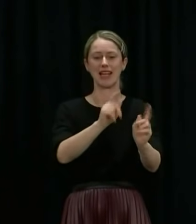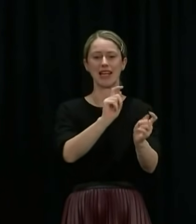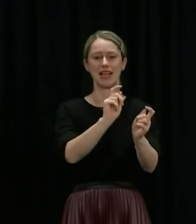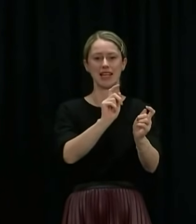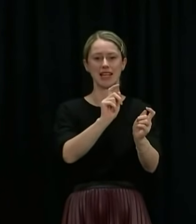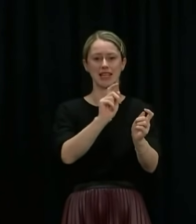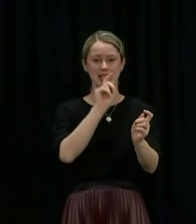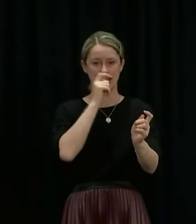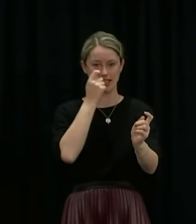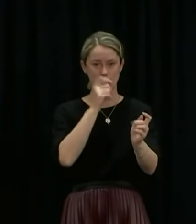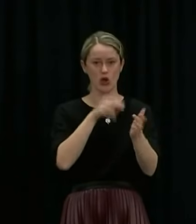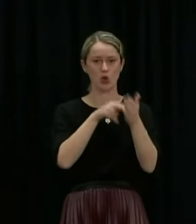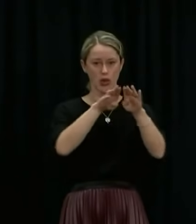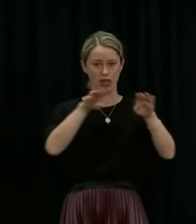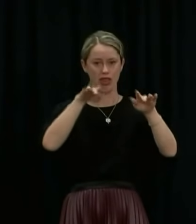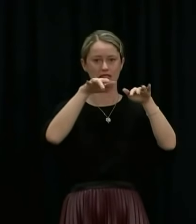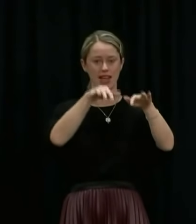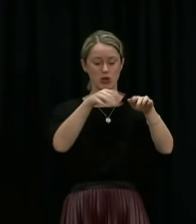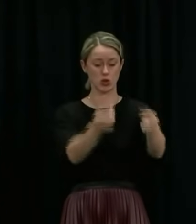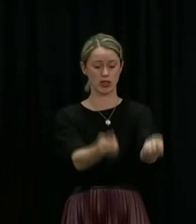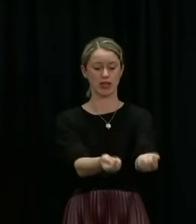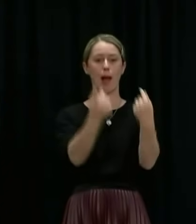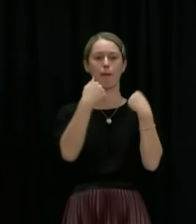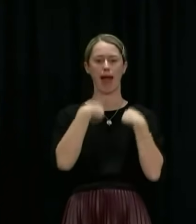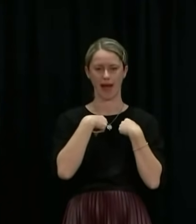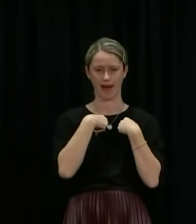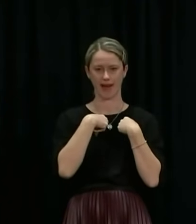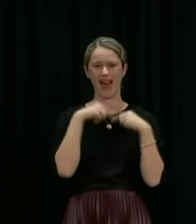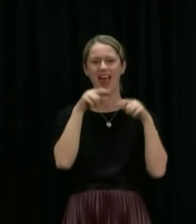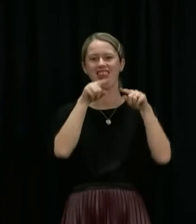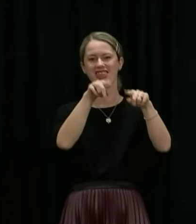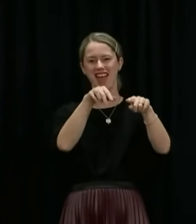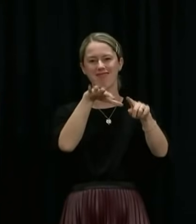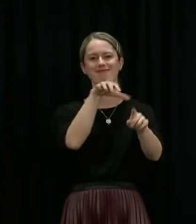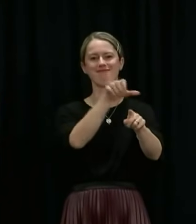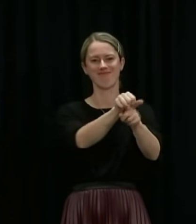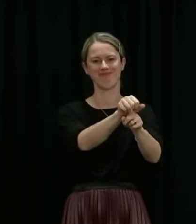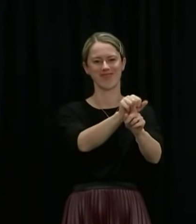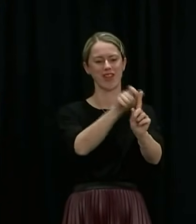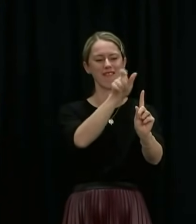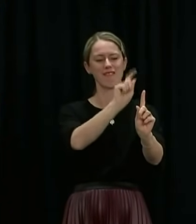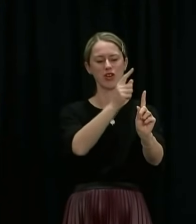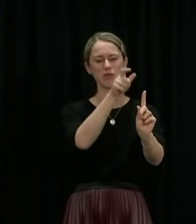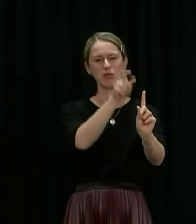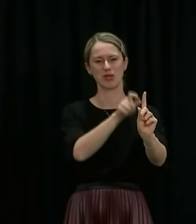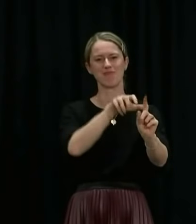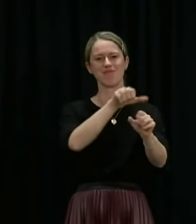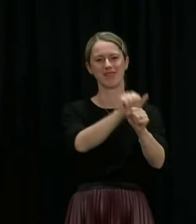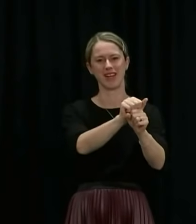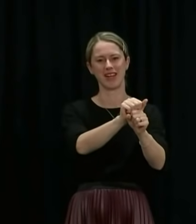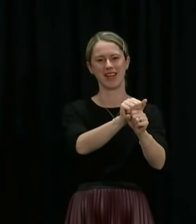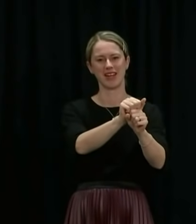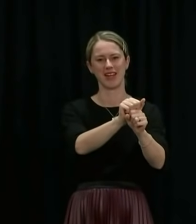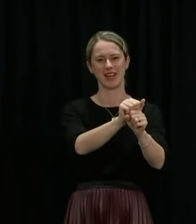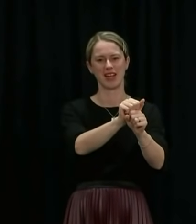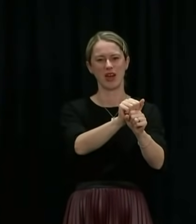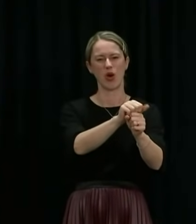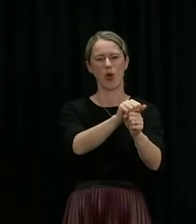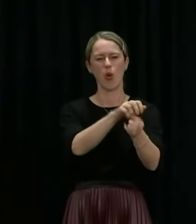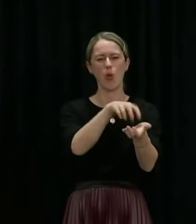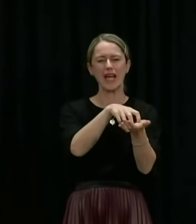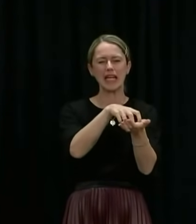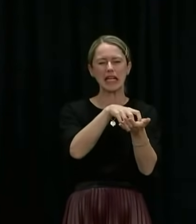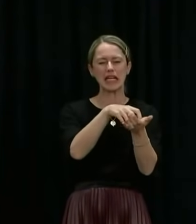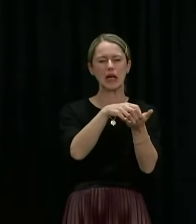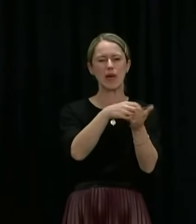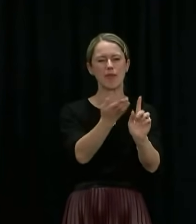Northland in order to be able to travel back across the boundary, and it was the testing of the first case that returned a very weak positive, and